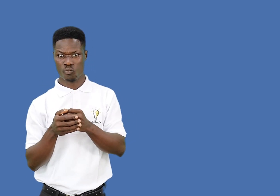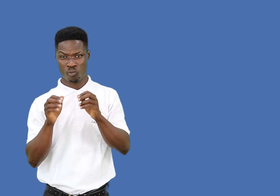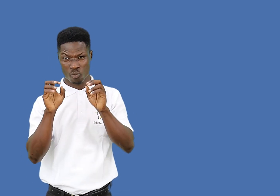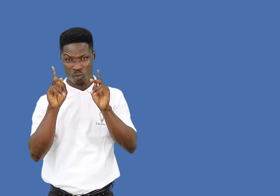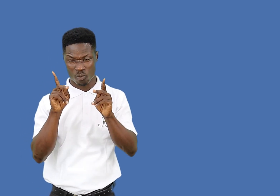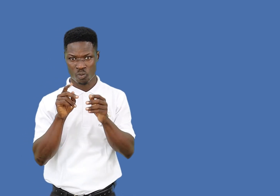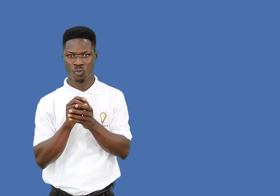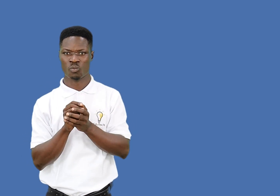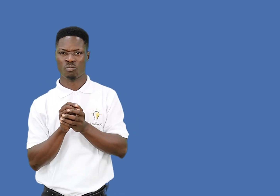Microphone port.